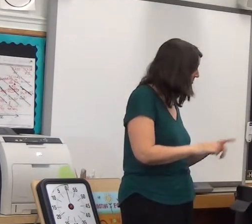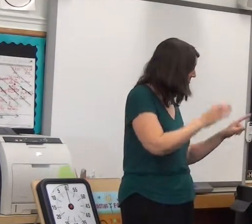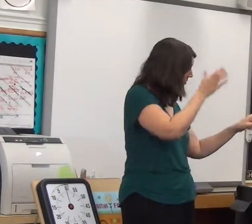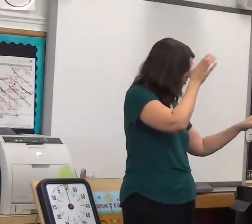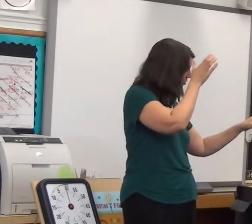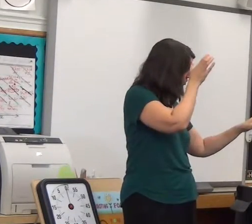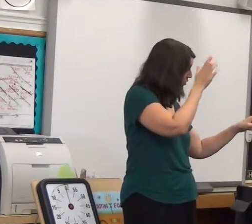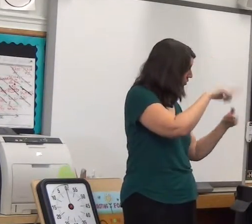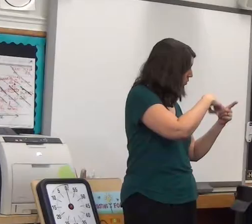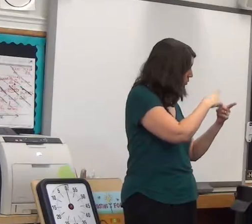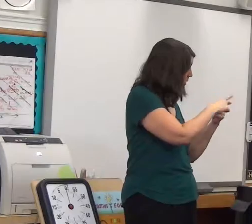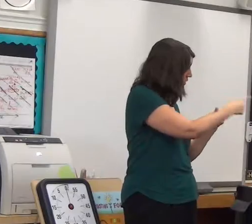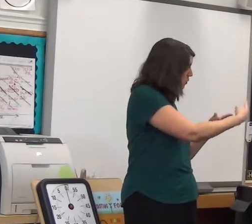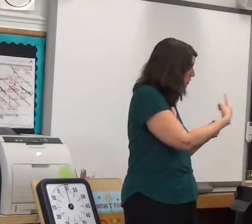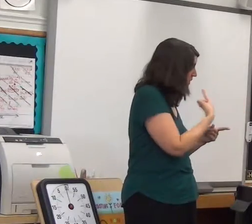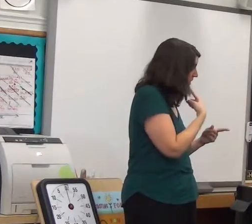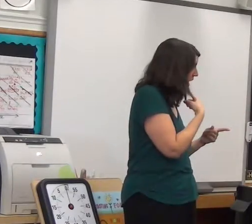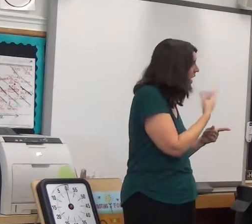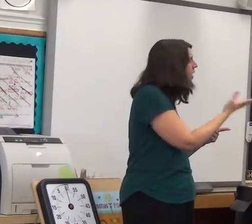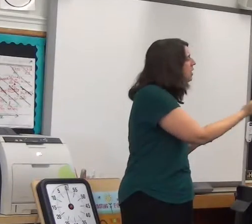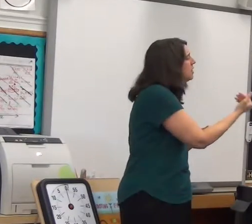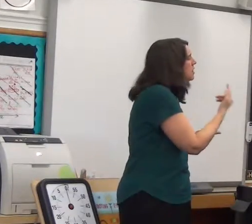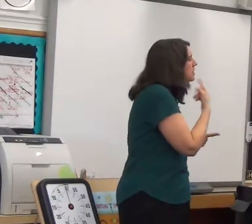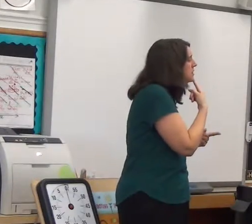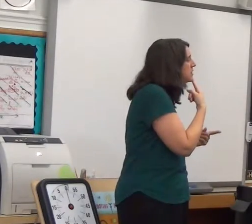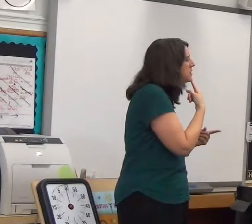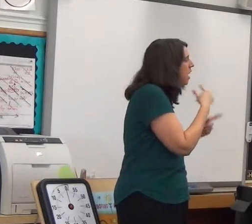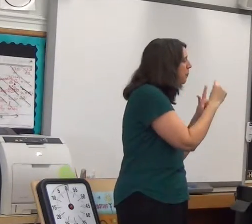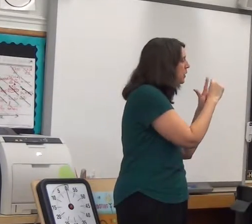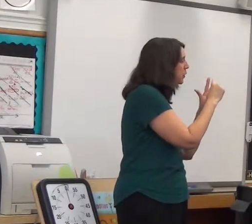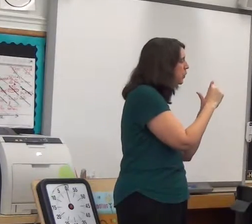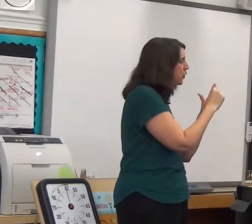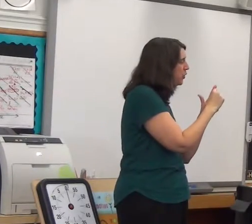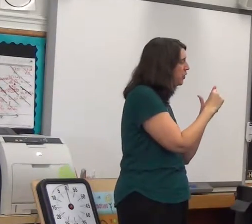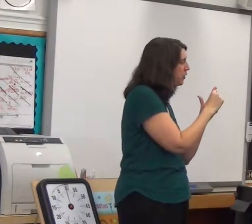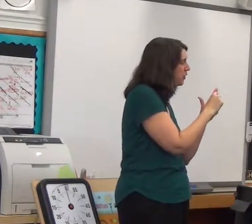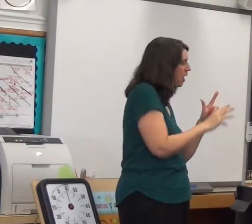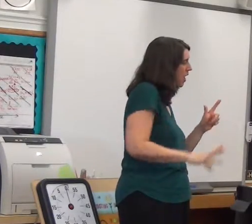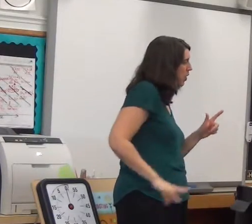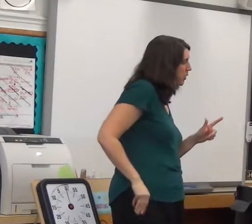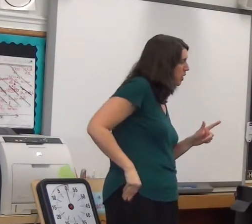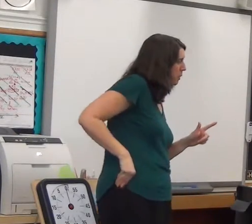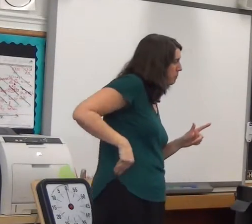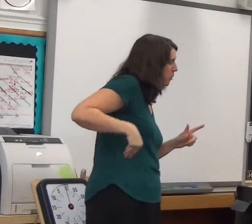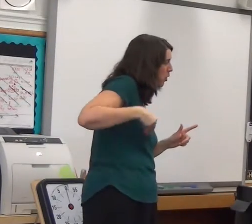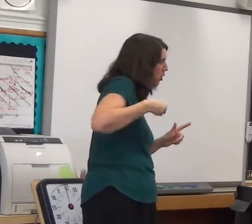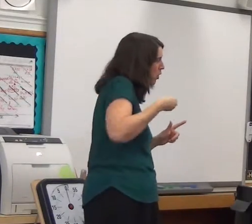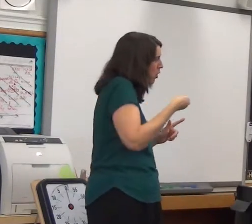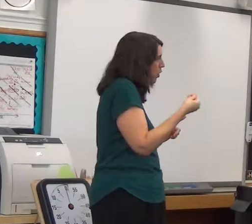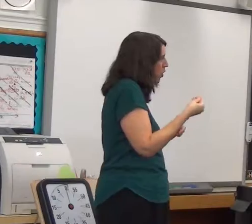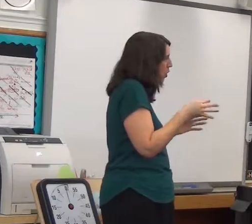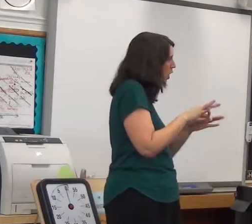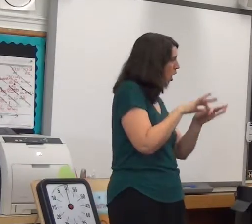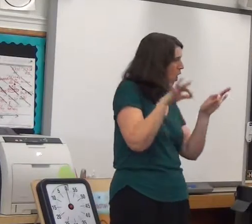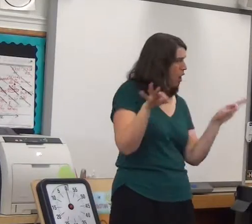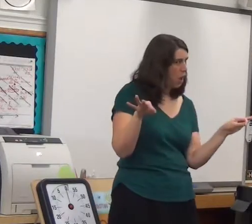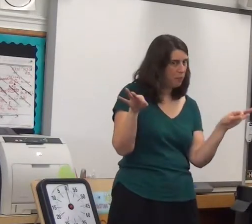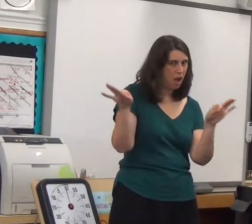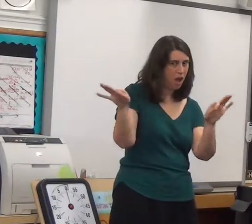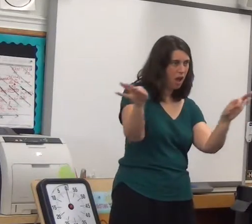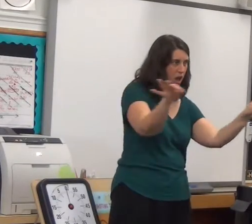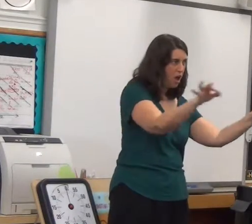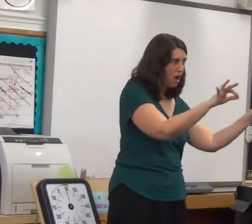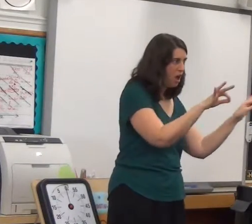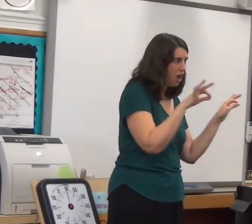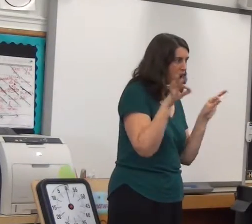Christopher, as soon as you say what your word was, I'm going to pull the piece of paper out of my pocket. I'm going to open it up, and